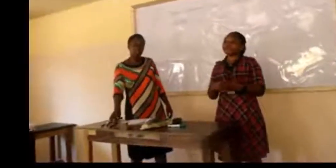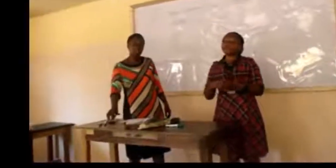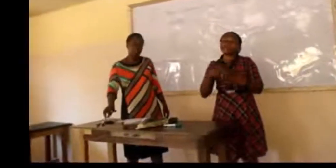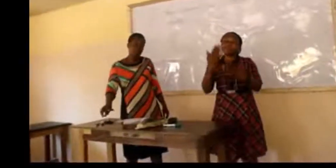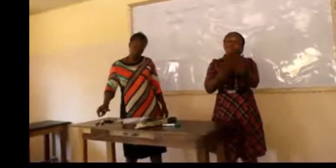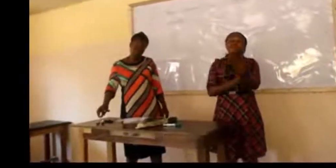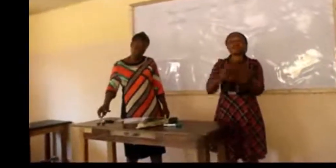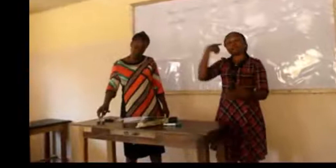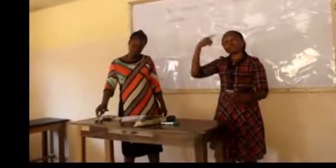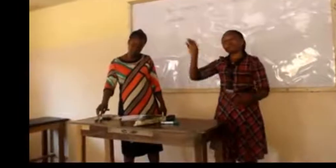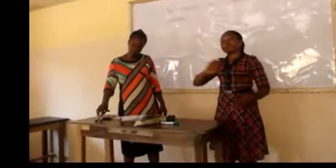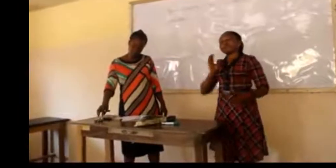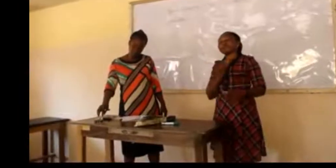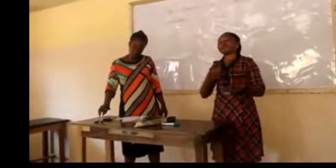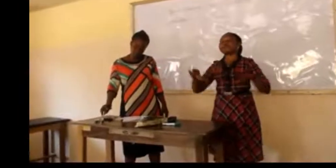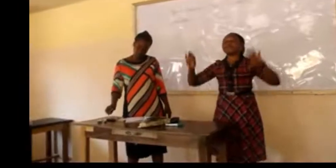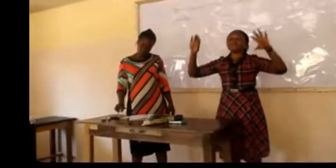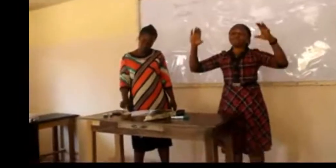classes,